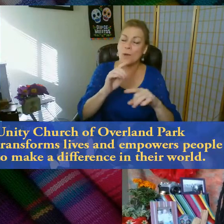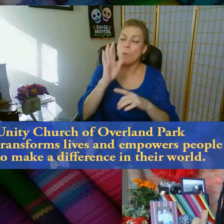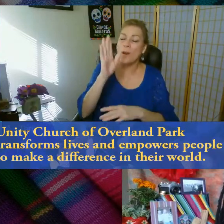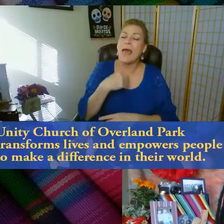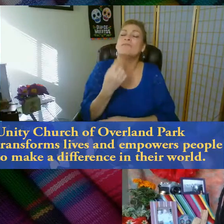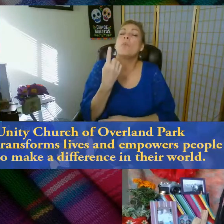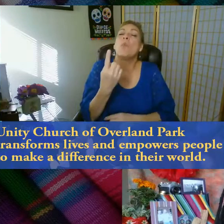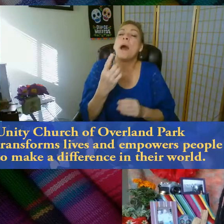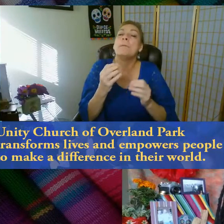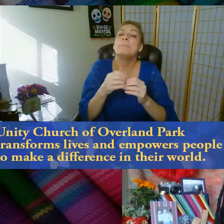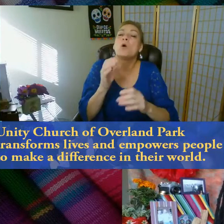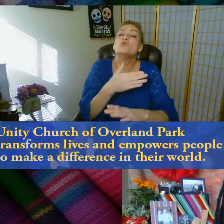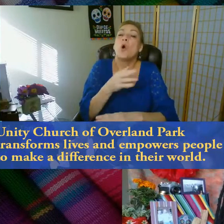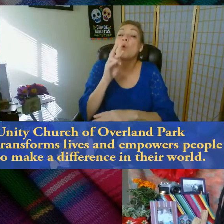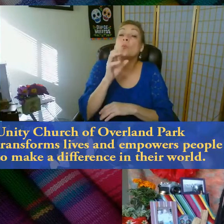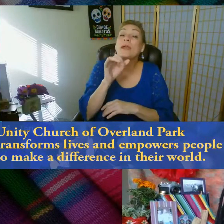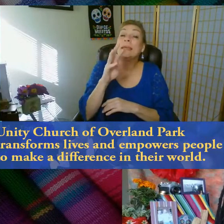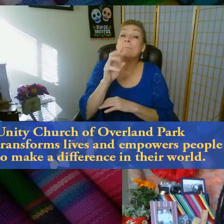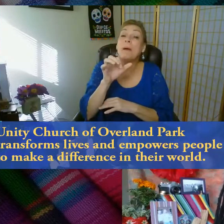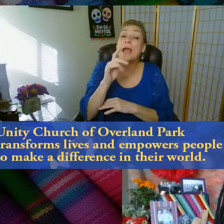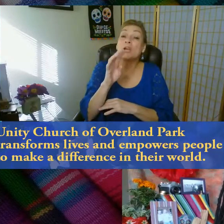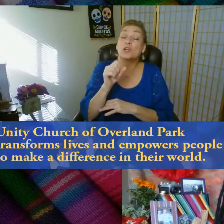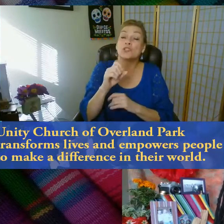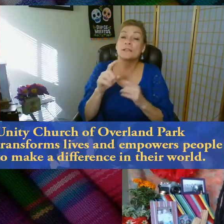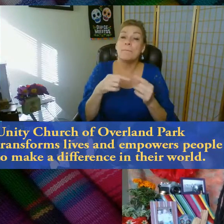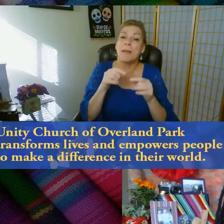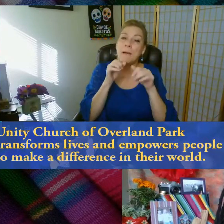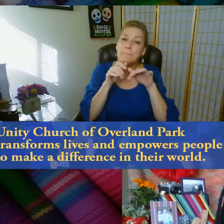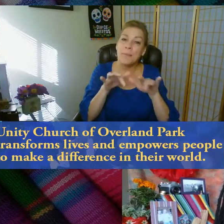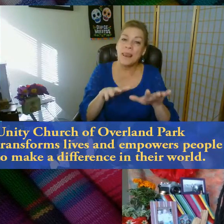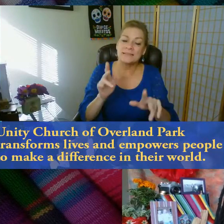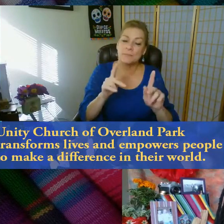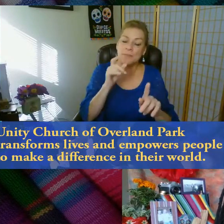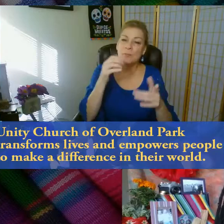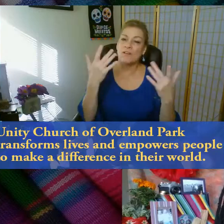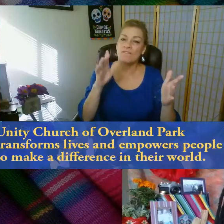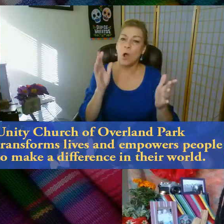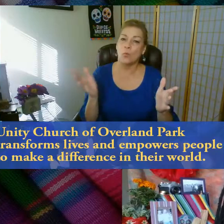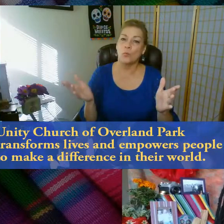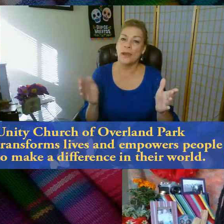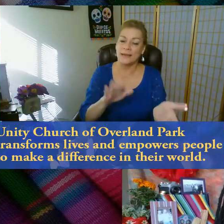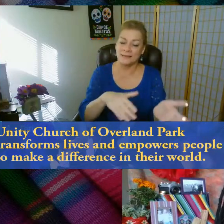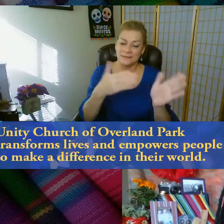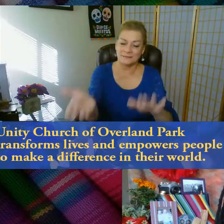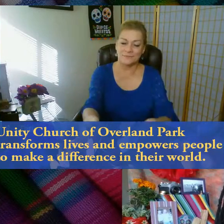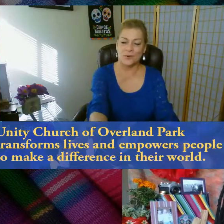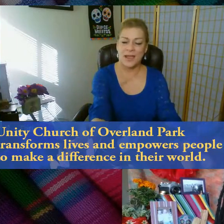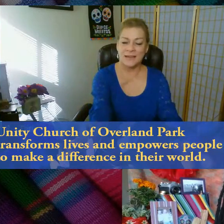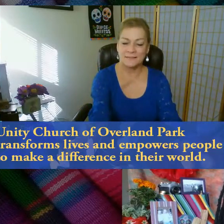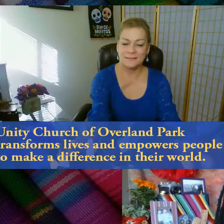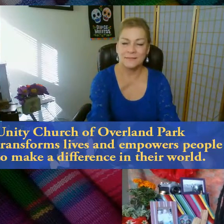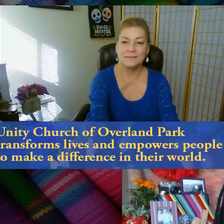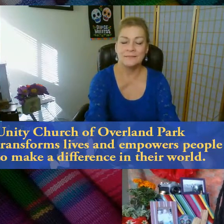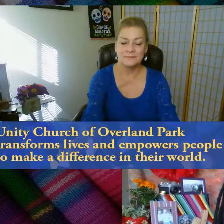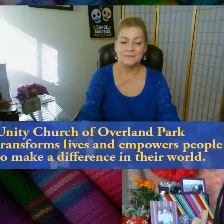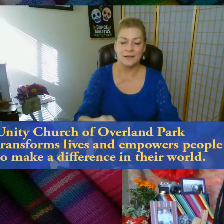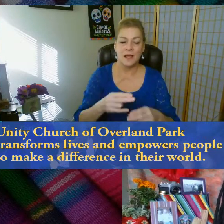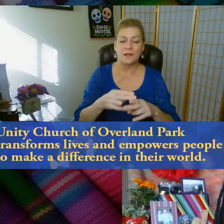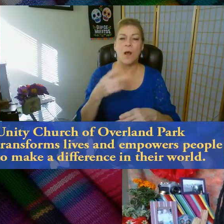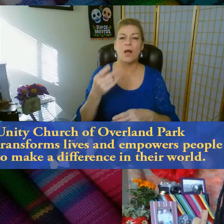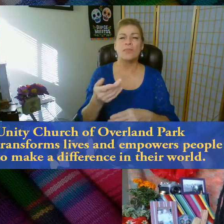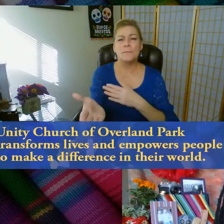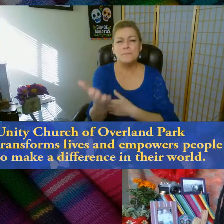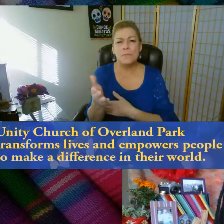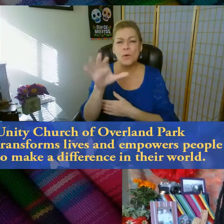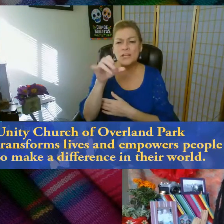more song, and it's a Ricky Byers song that is about blessing those who have crossed over. So it's wonderful, and it's called The Morning Chant. And I always think it should